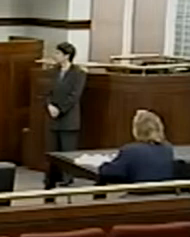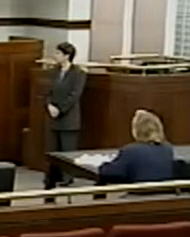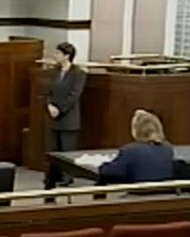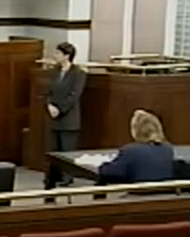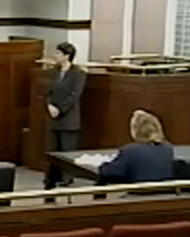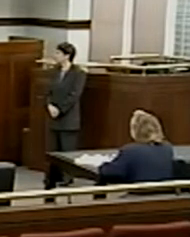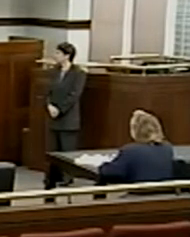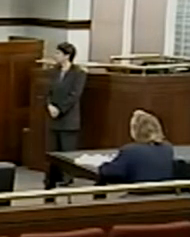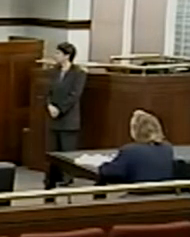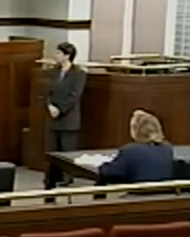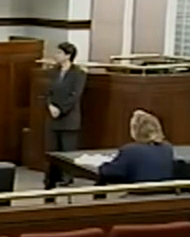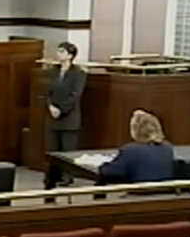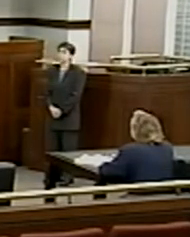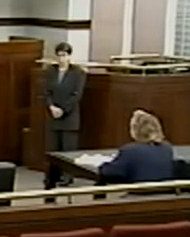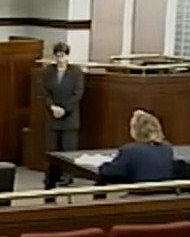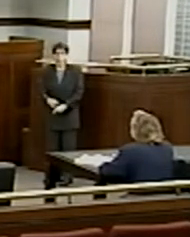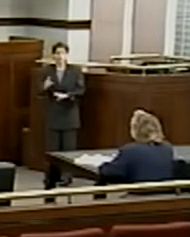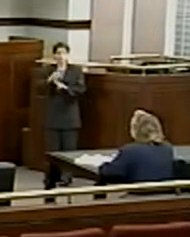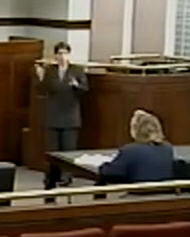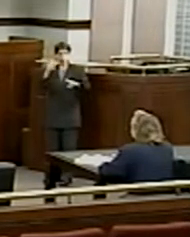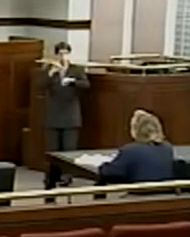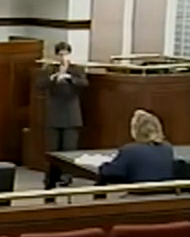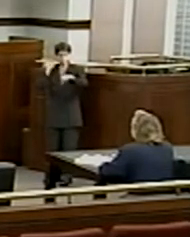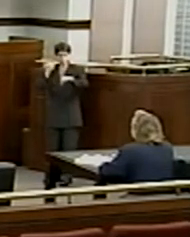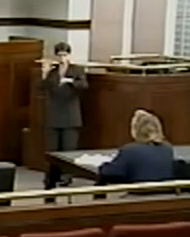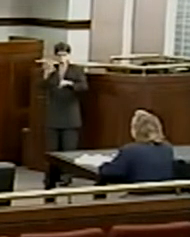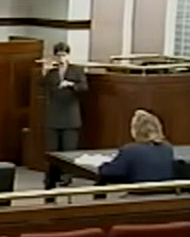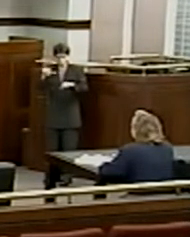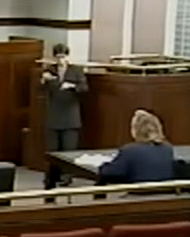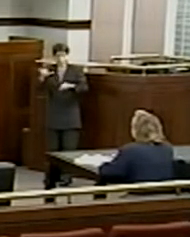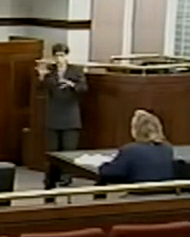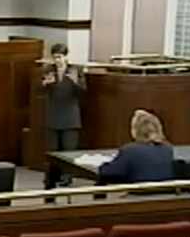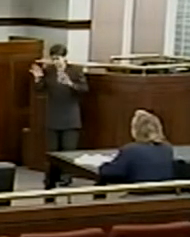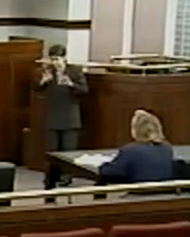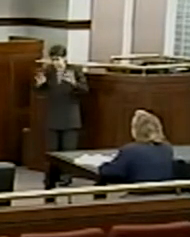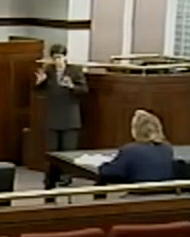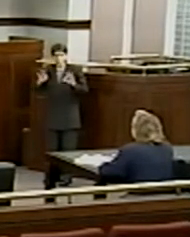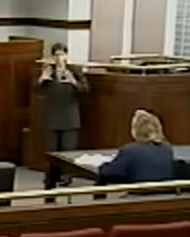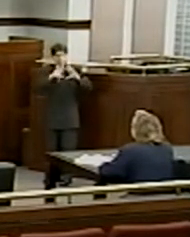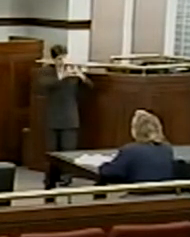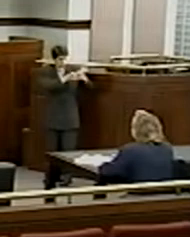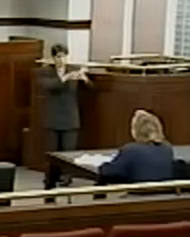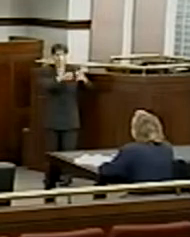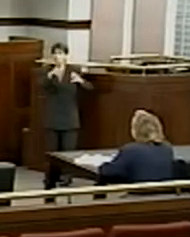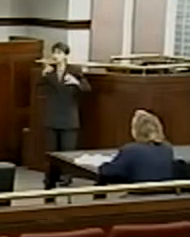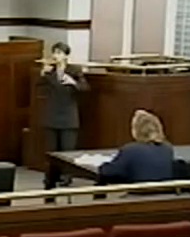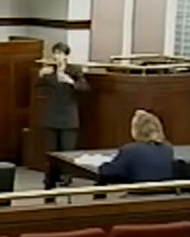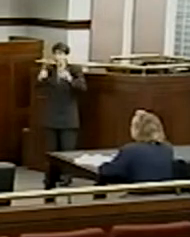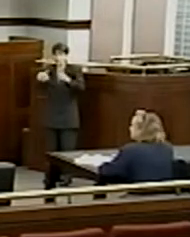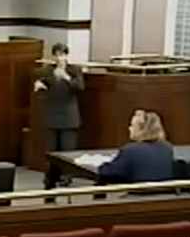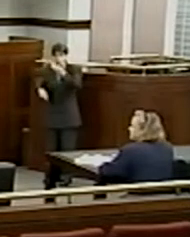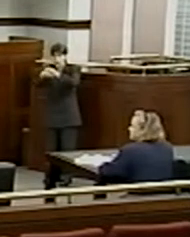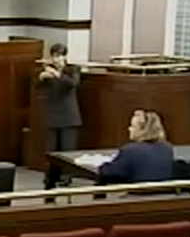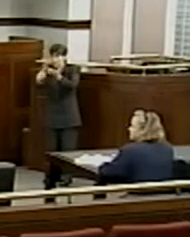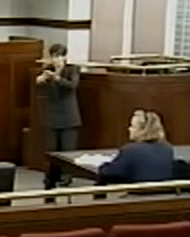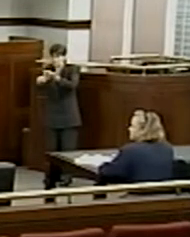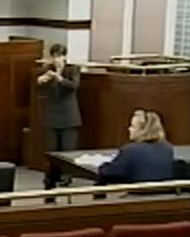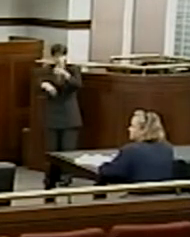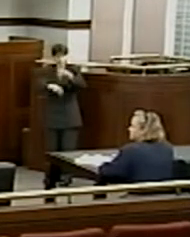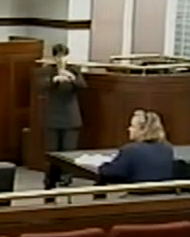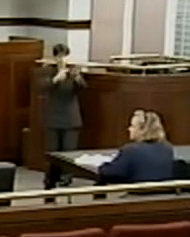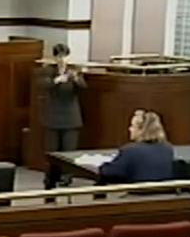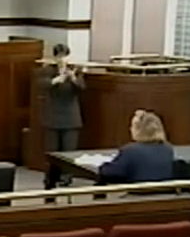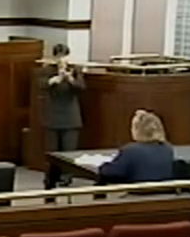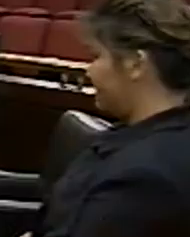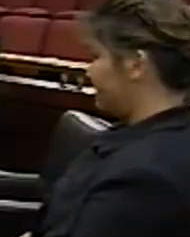Okay, I think we're ready to move on to selecting our jury, unless there are any other matters we need to consider before we begin voir dire. Counsel? No, Your Honor. The defense is